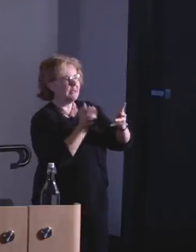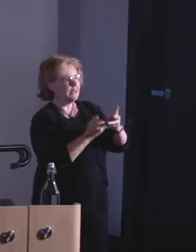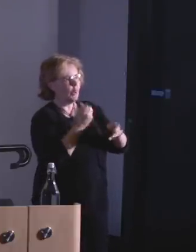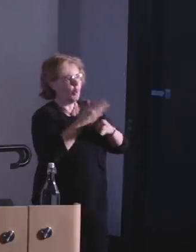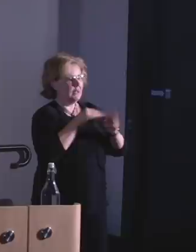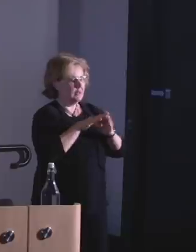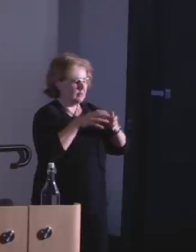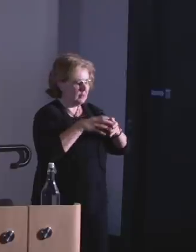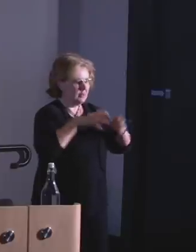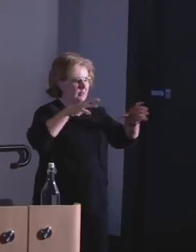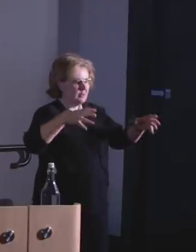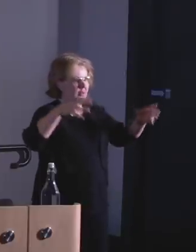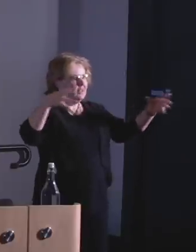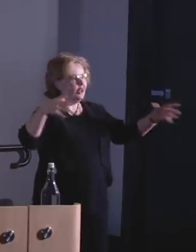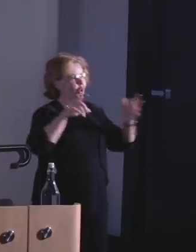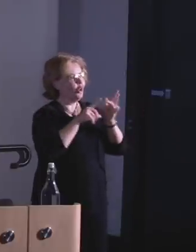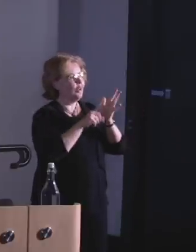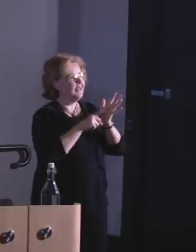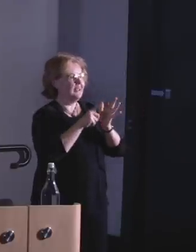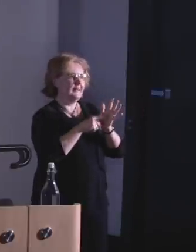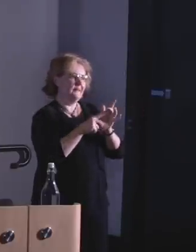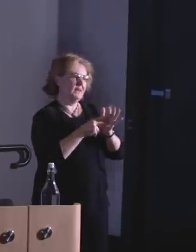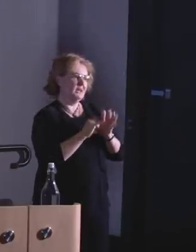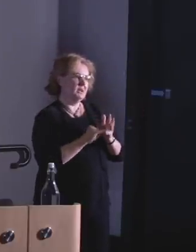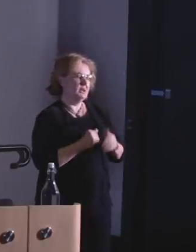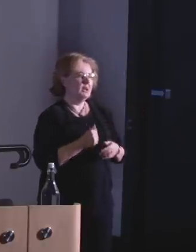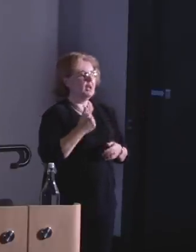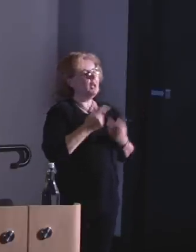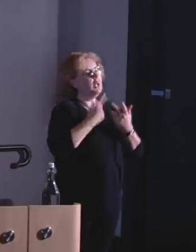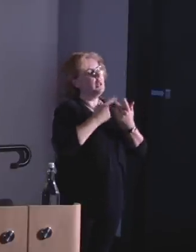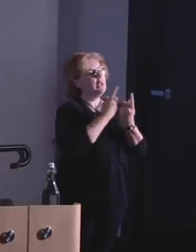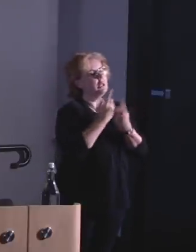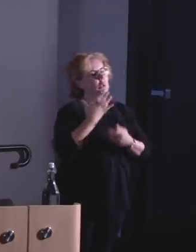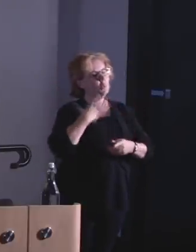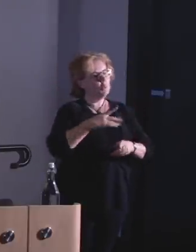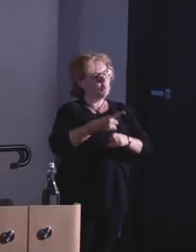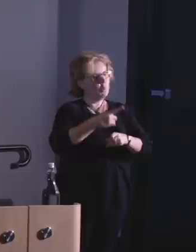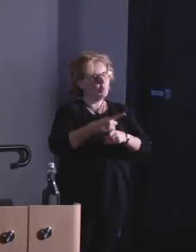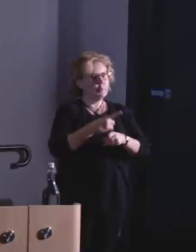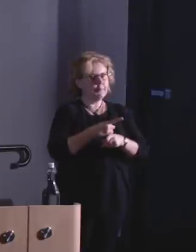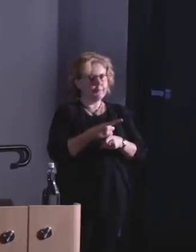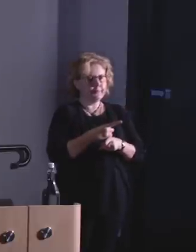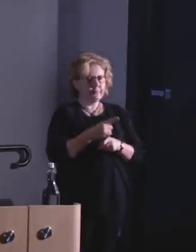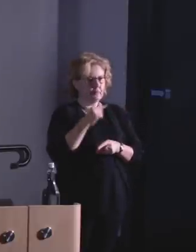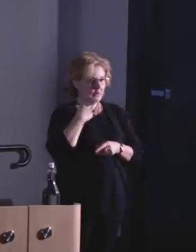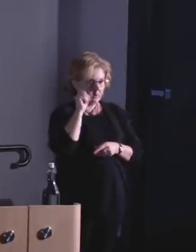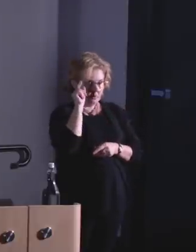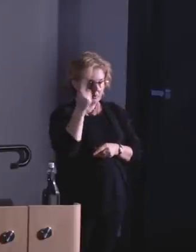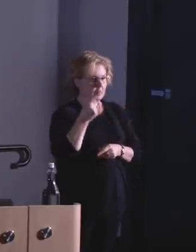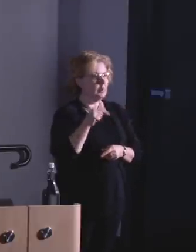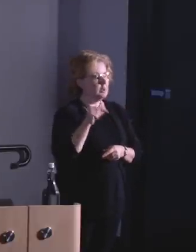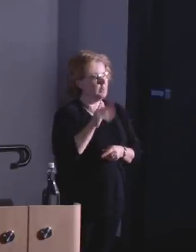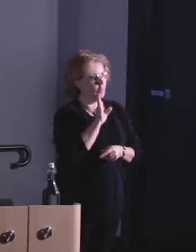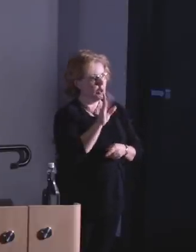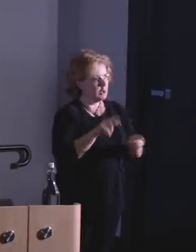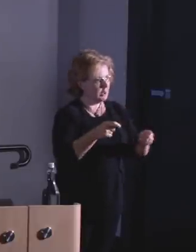Now, the other thing I wanted to touch on, and the format I understand of this presentation as I'm talking to you now,